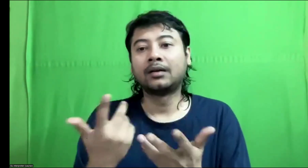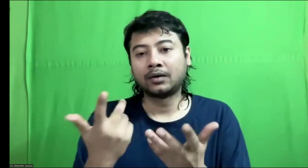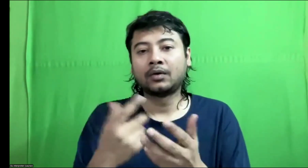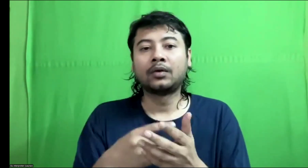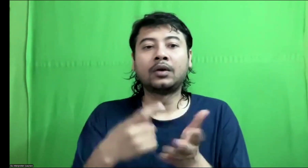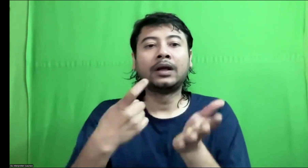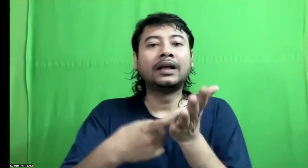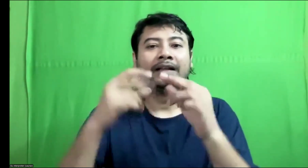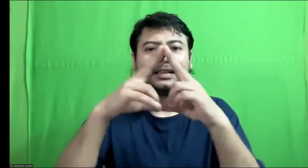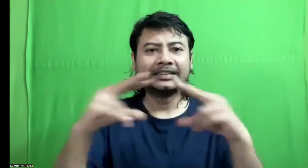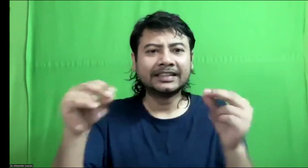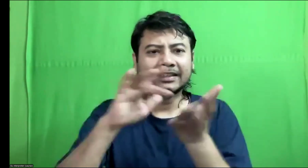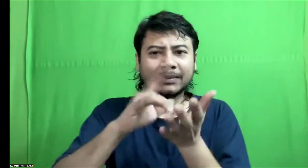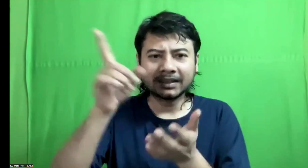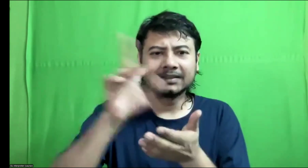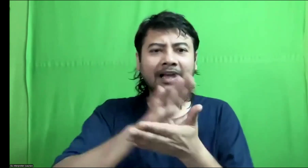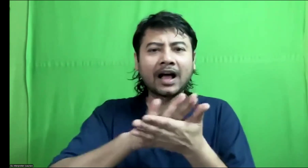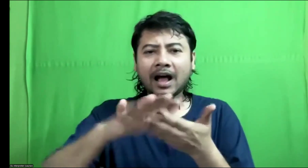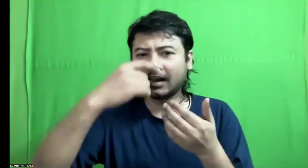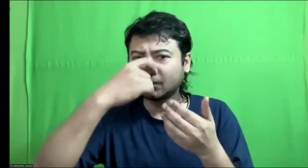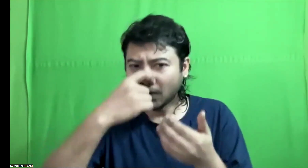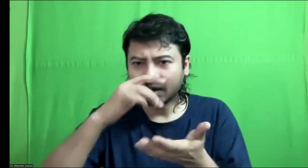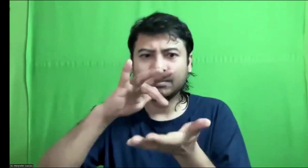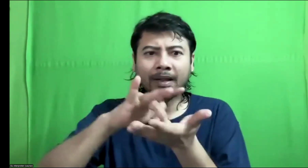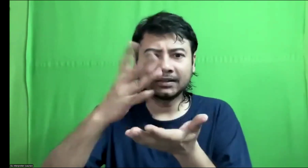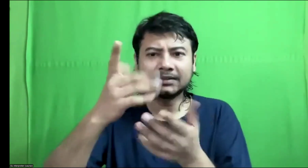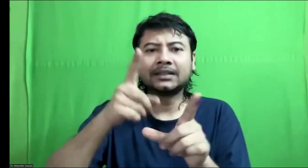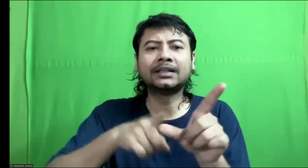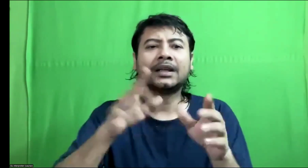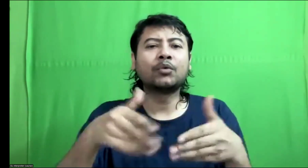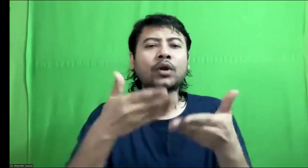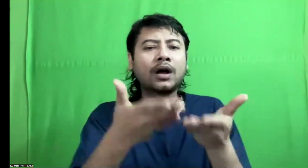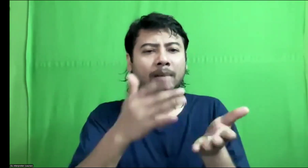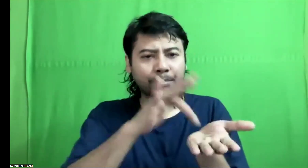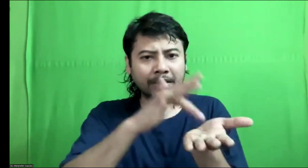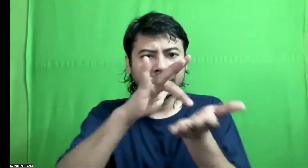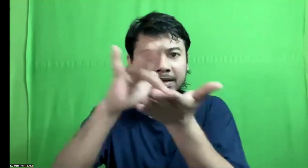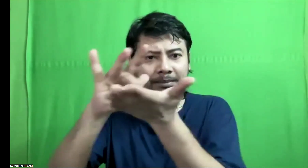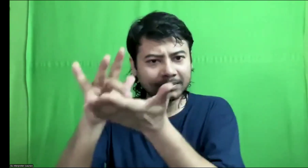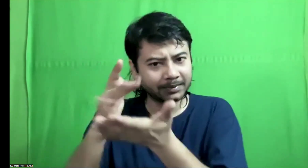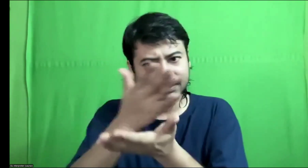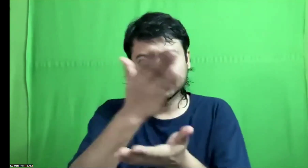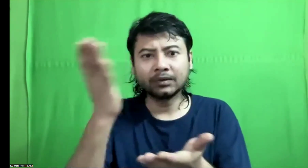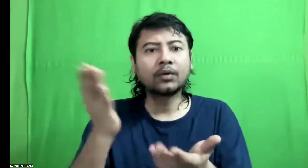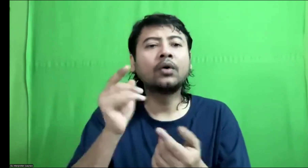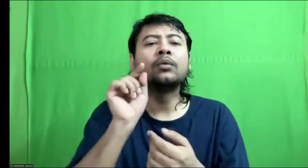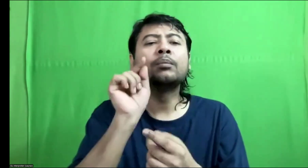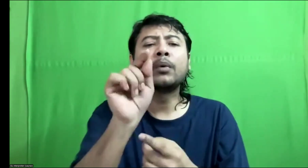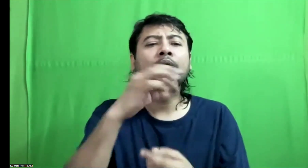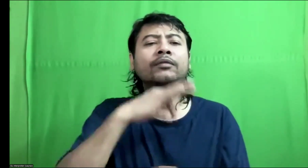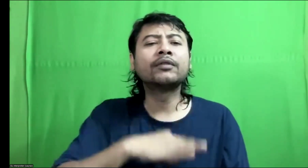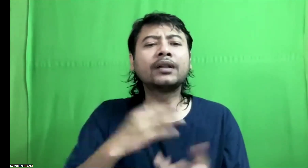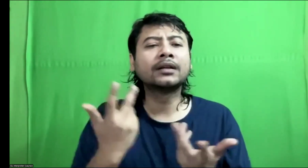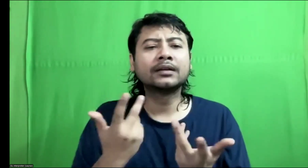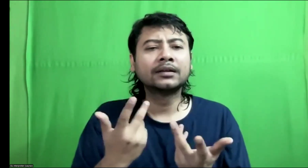to Vrindavan, we take a bath in Yamuna. So if you get up and take a bath early morning, in your bucket you can add